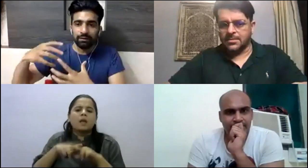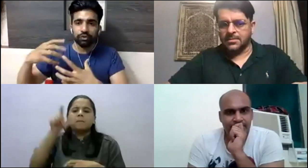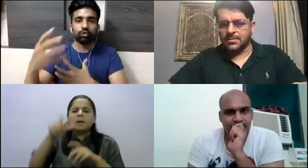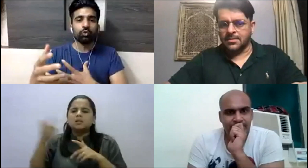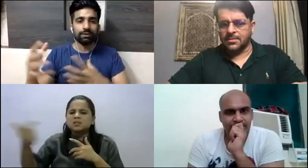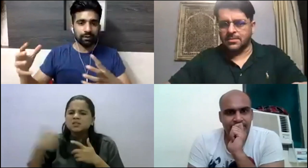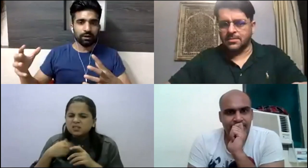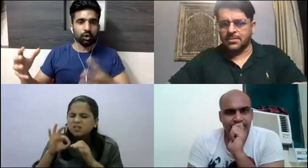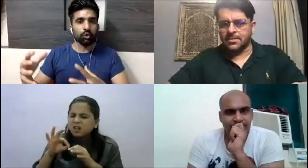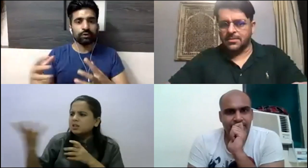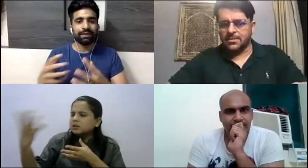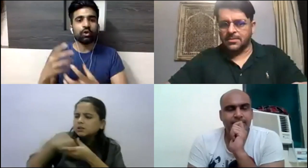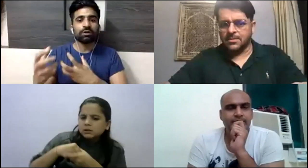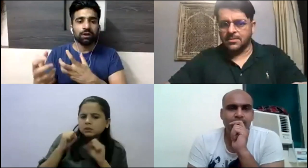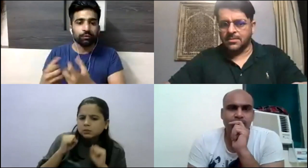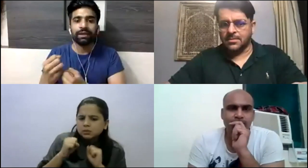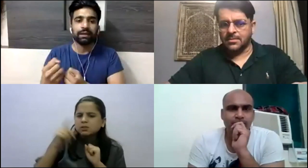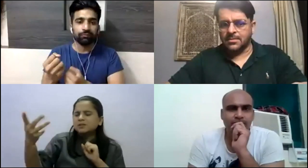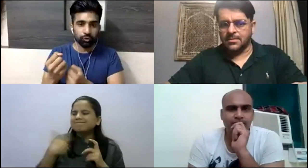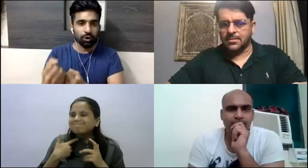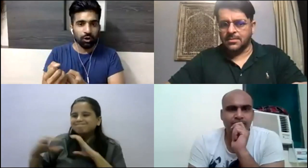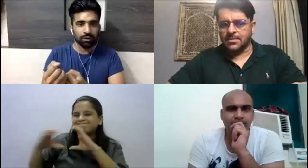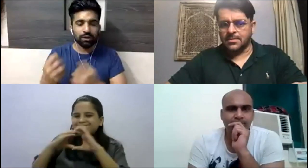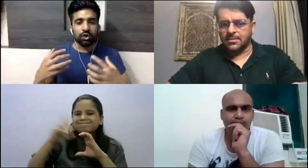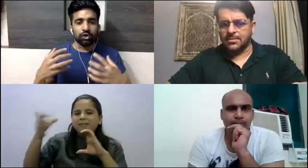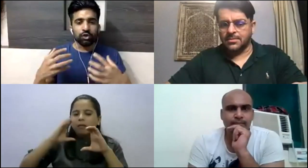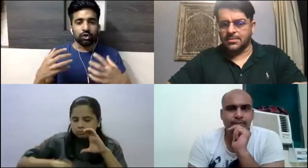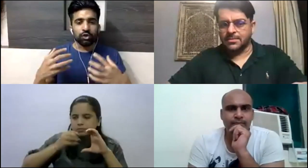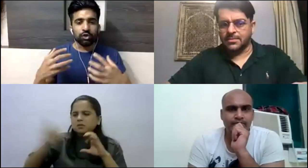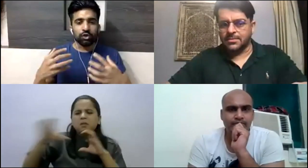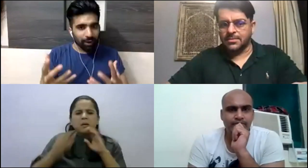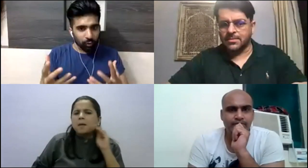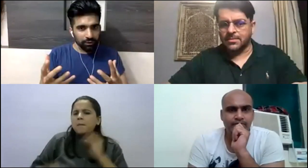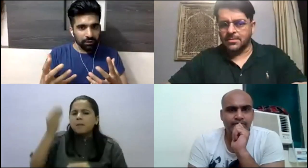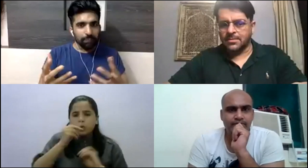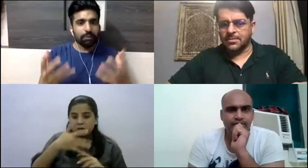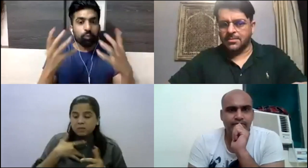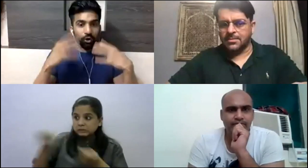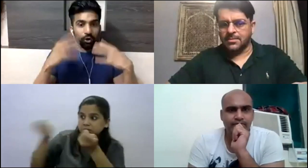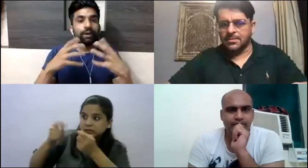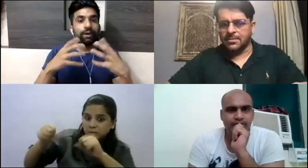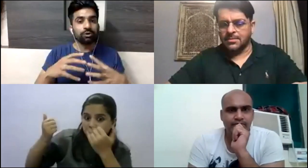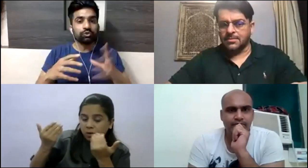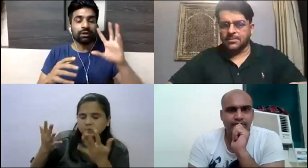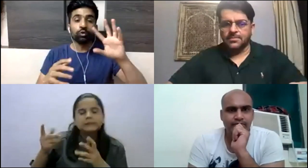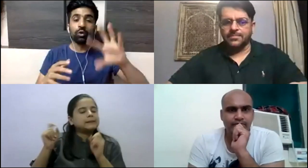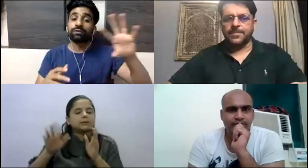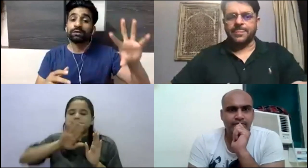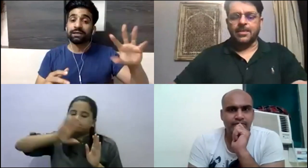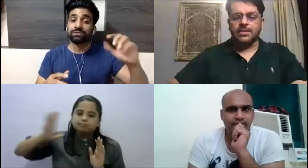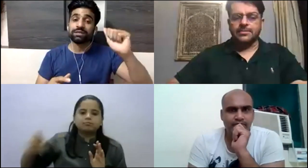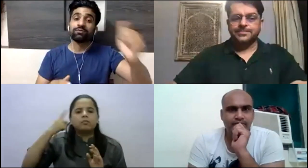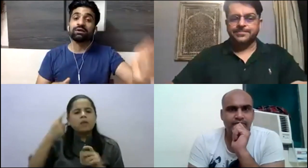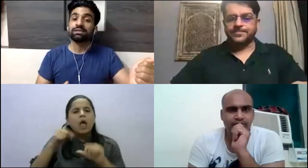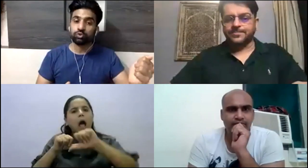incorporating you in their group, or they're not communicating with you a lot, you can't do much about it. But what you can do is you can do other